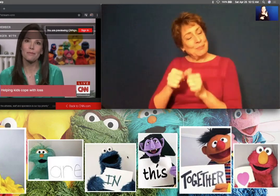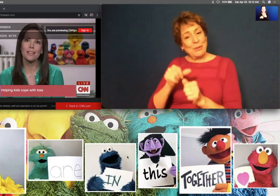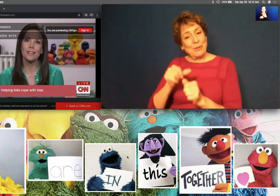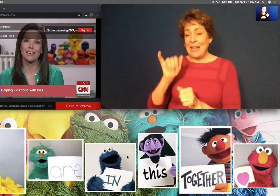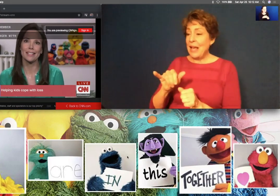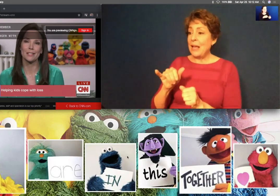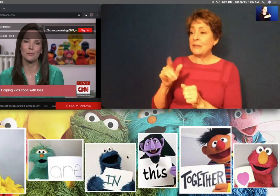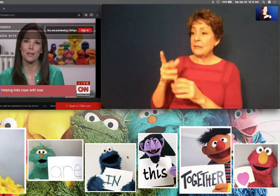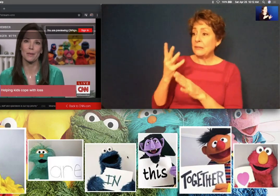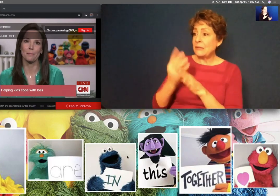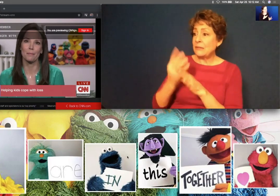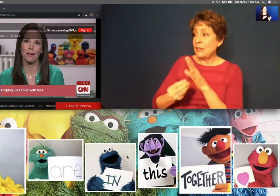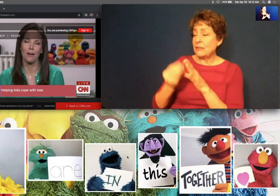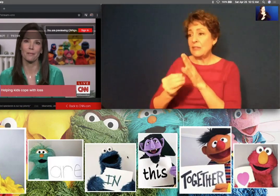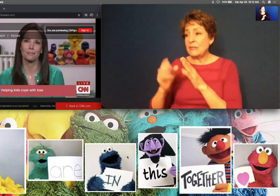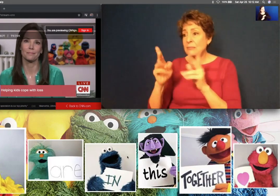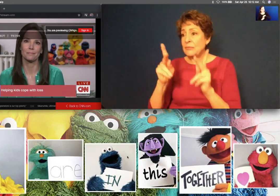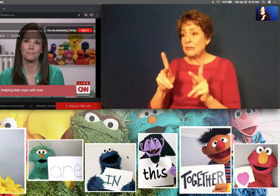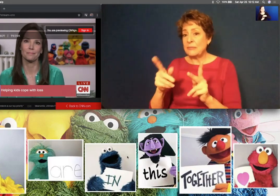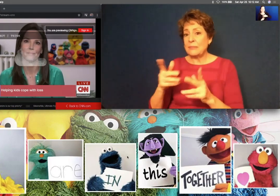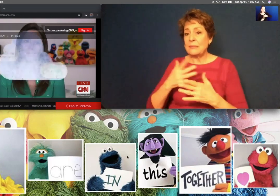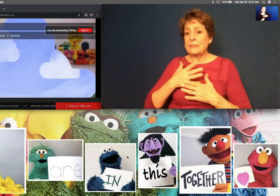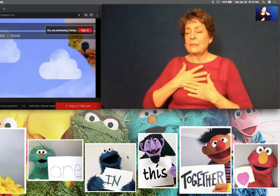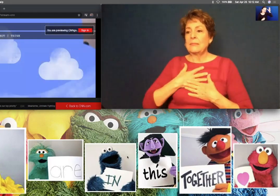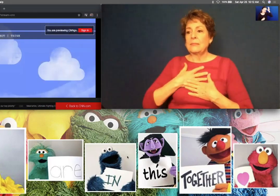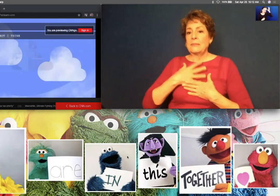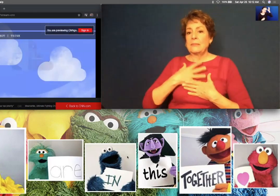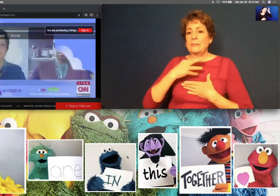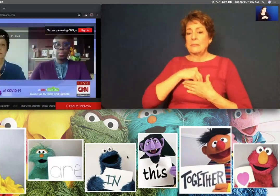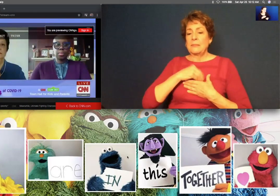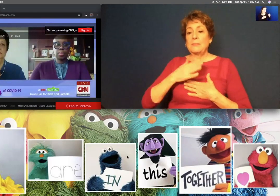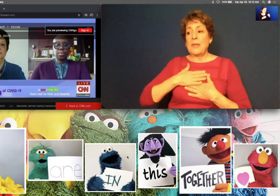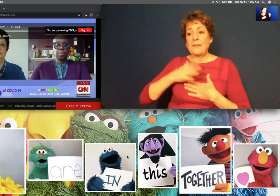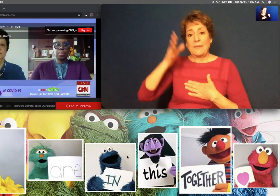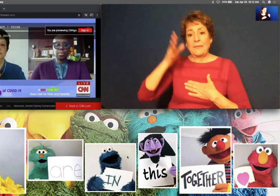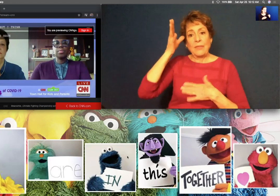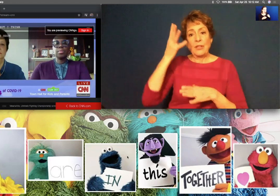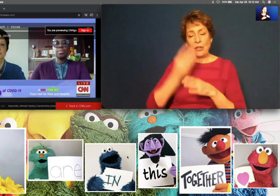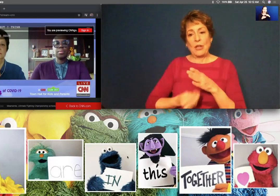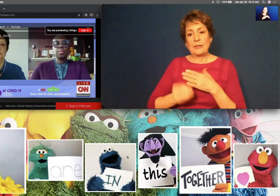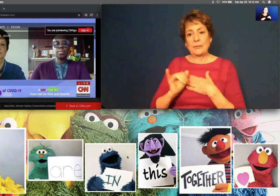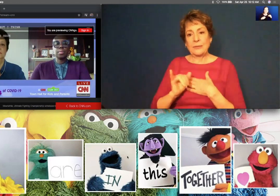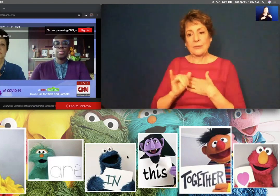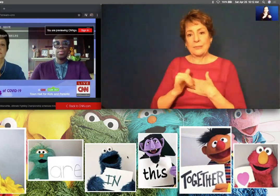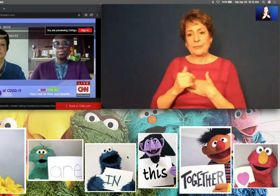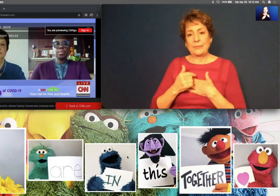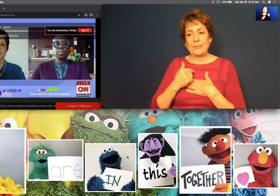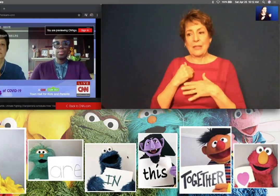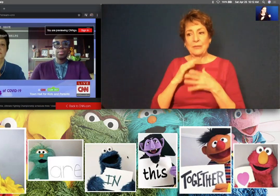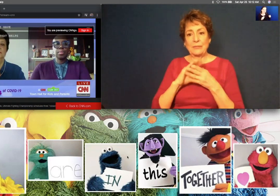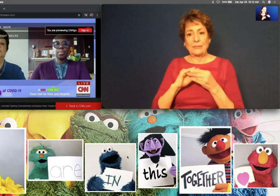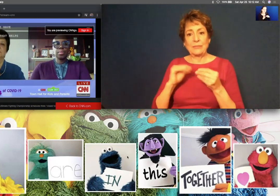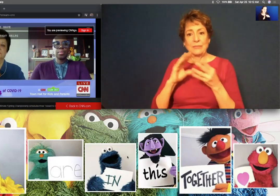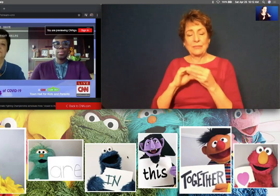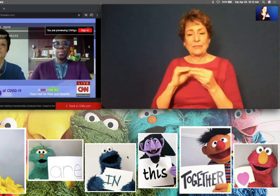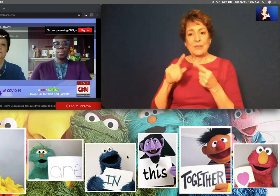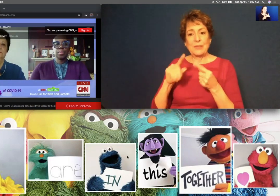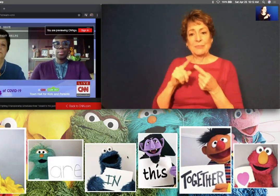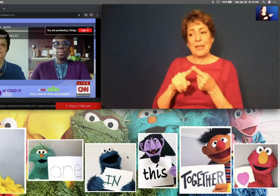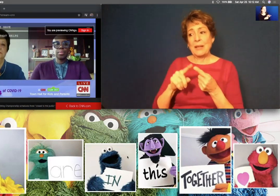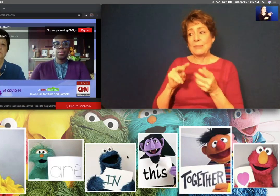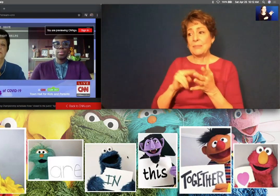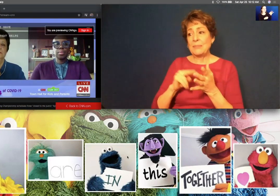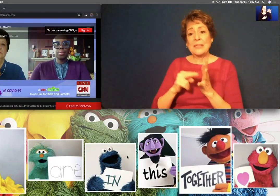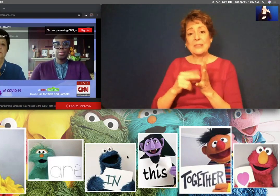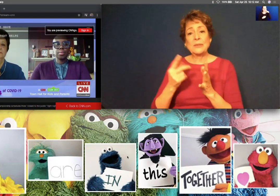feel like he's still with me in my heart. Yeah, it's so important to remember that. And let's bring back Dr. Rosemarie from Sesame Street